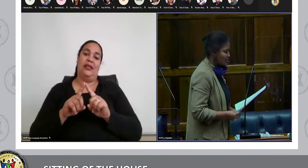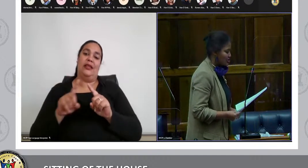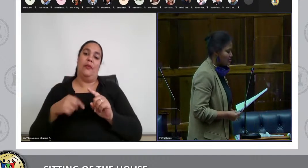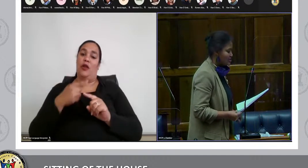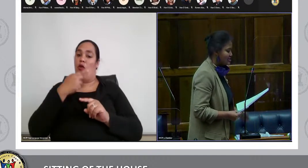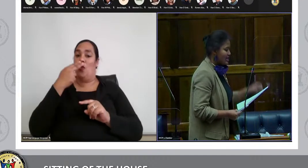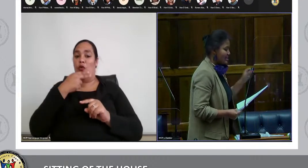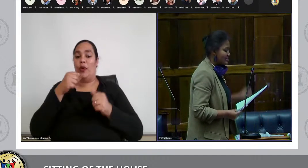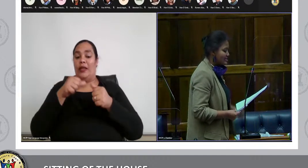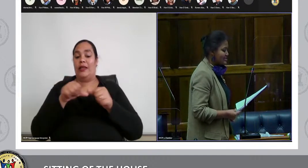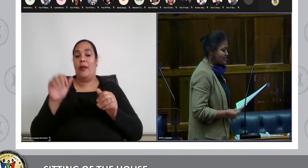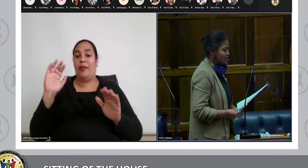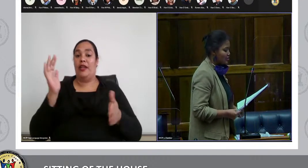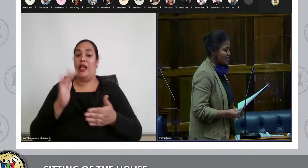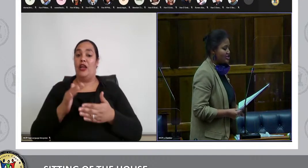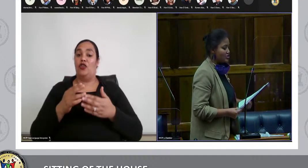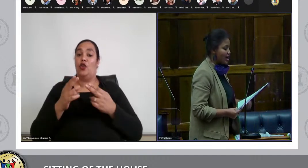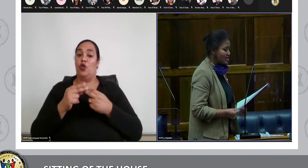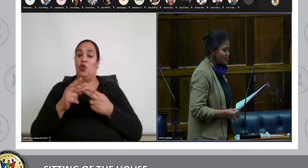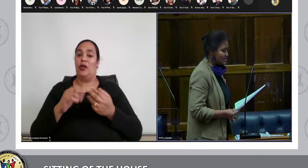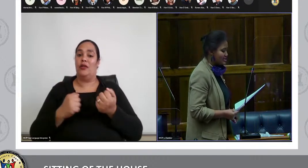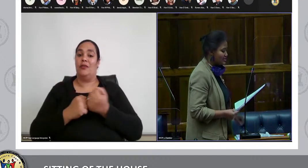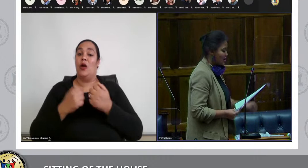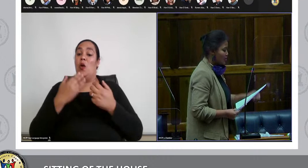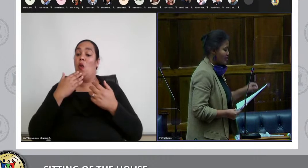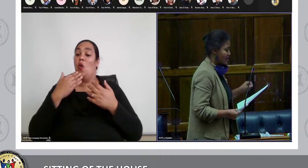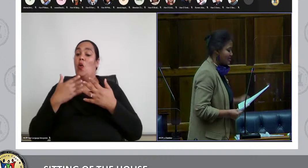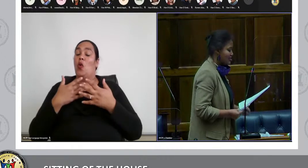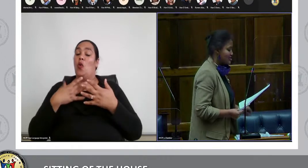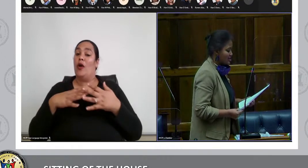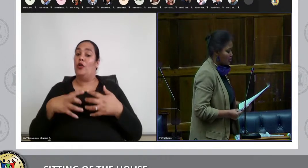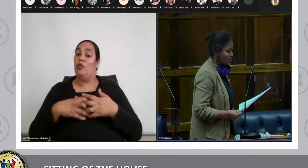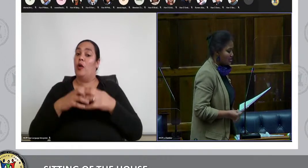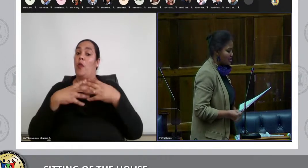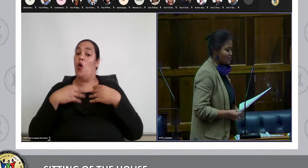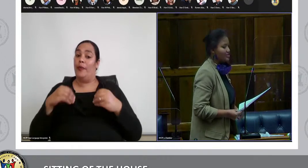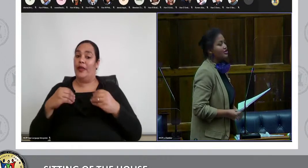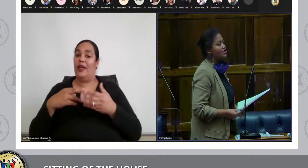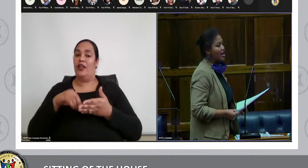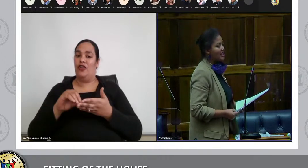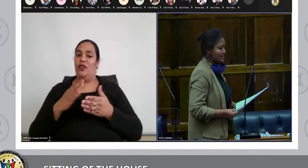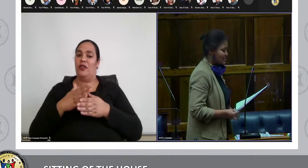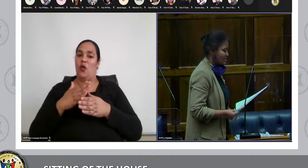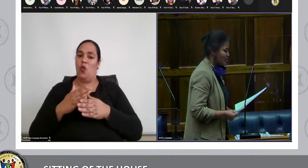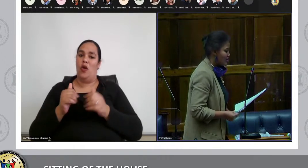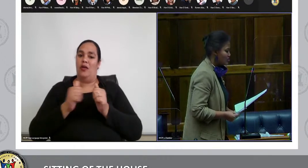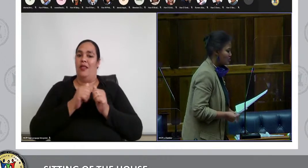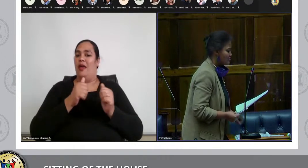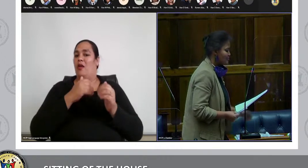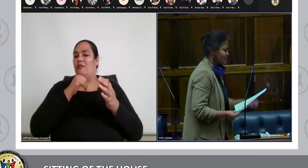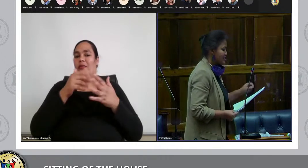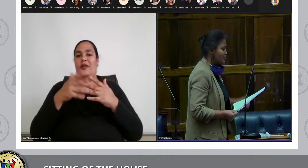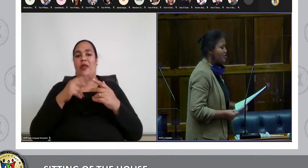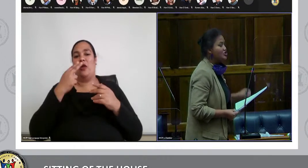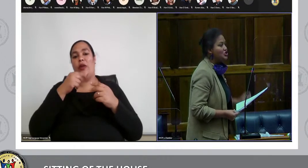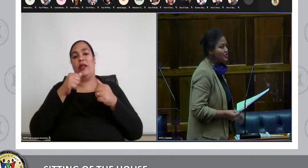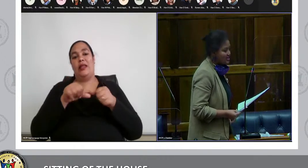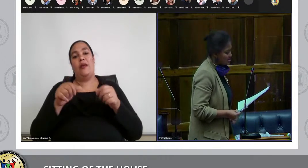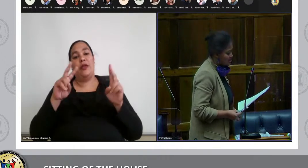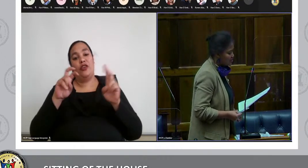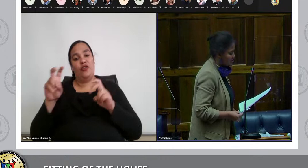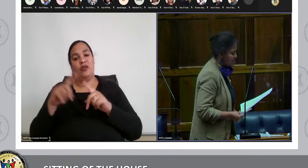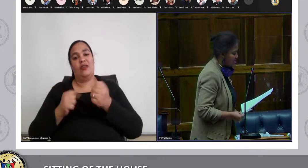tape reduction unit, it assisted entrepreneurs to start a business where they can register and work with them regarding red tape issues. They